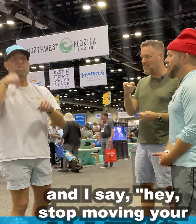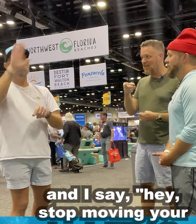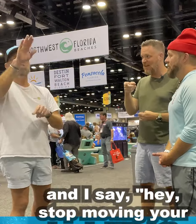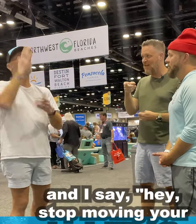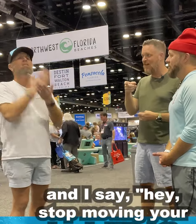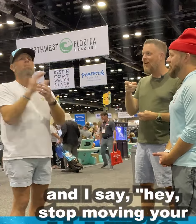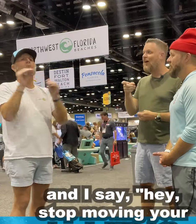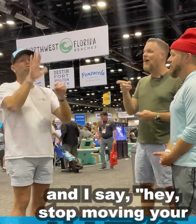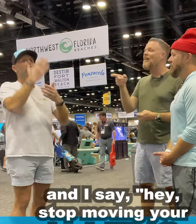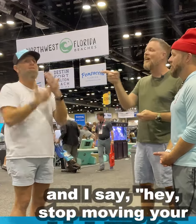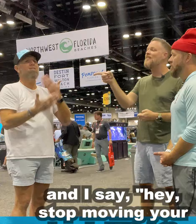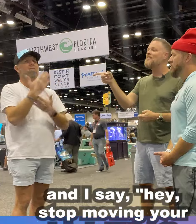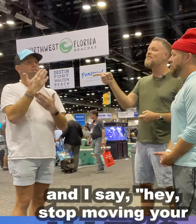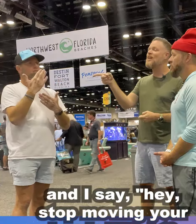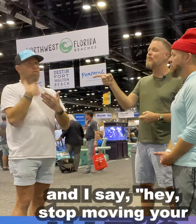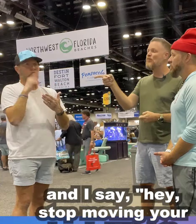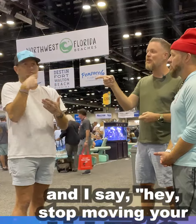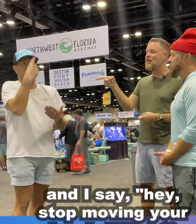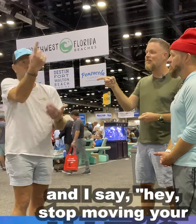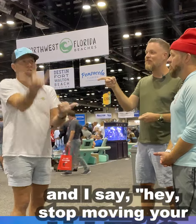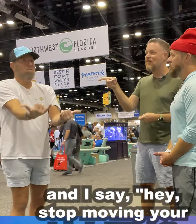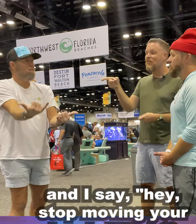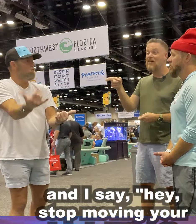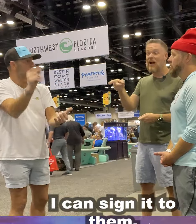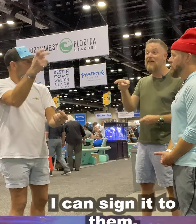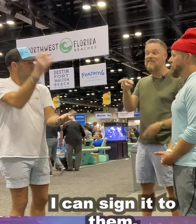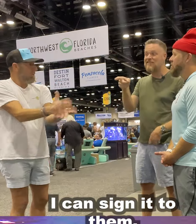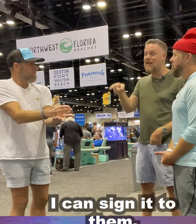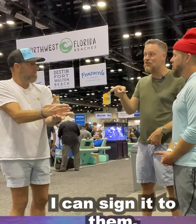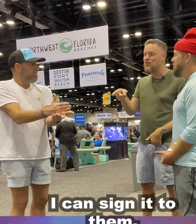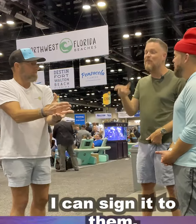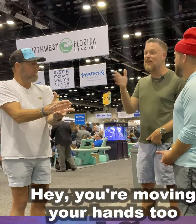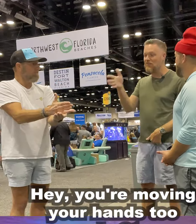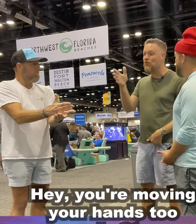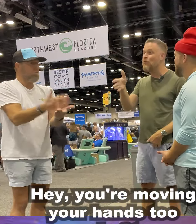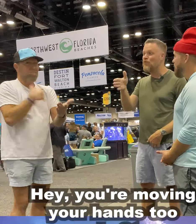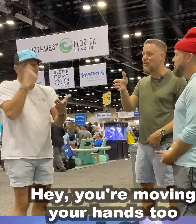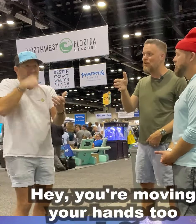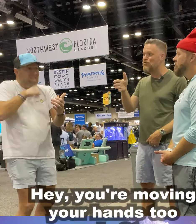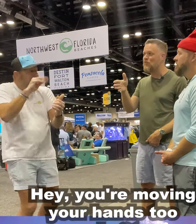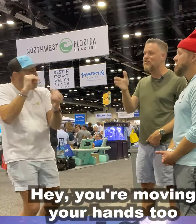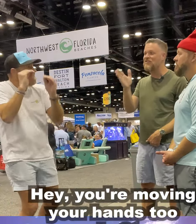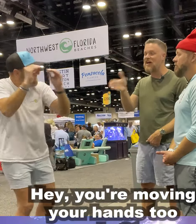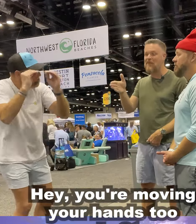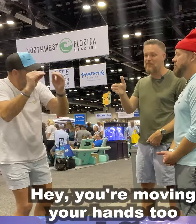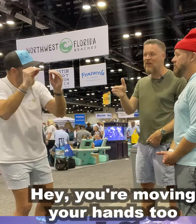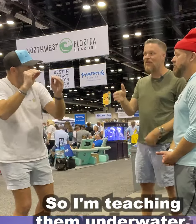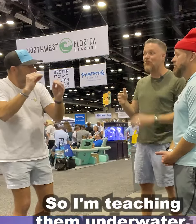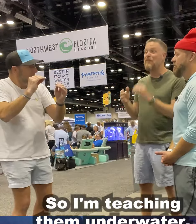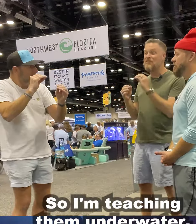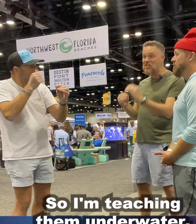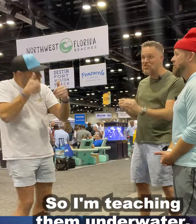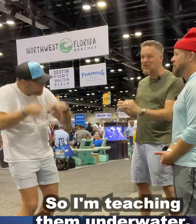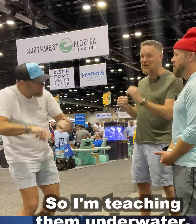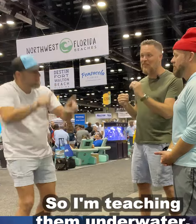and, hey, stop moving your hands, right? I can sign it to them. Hey, you're moving your hands too much. Stop. So I'm teaching them